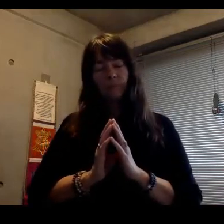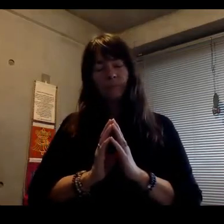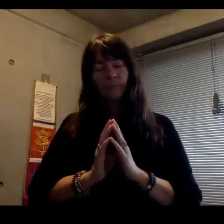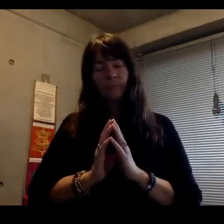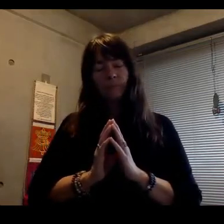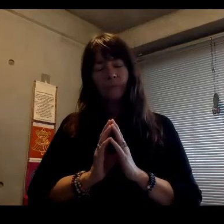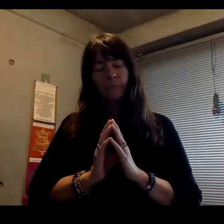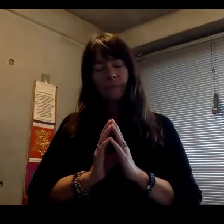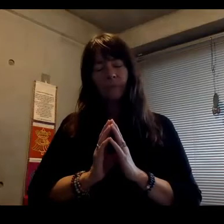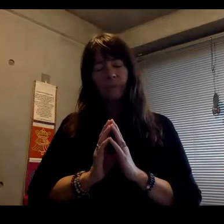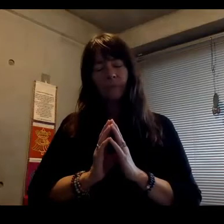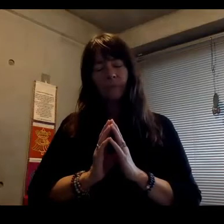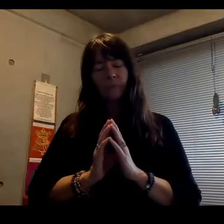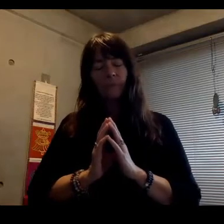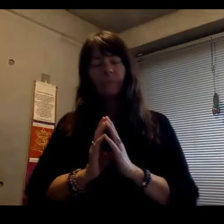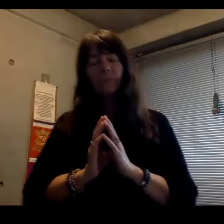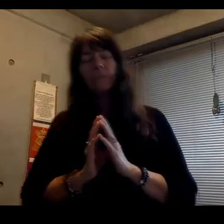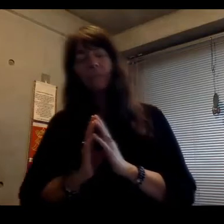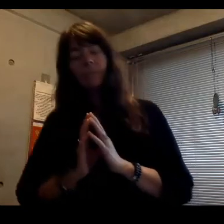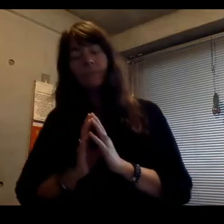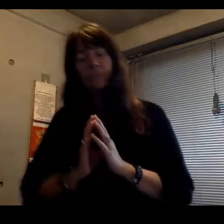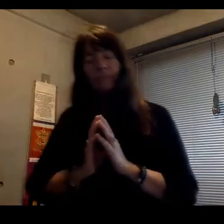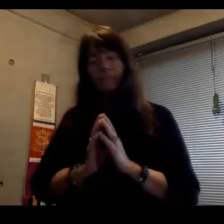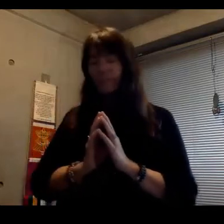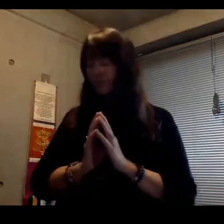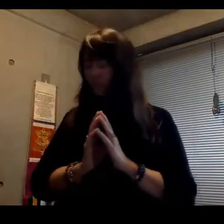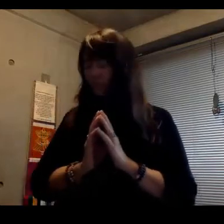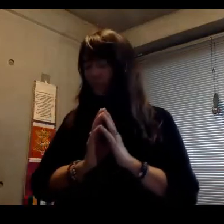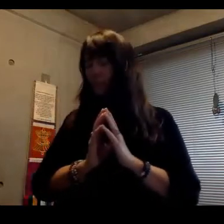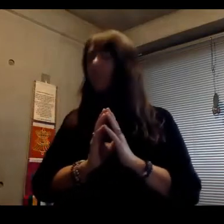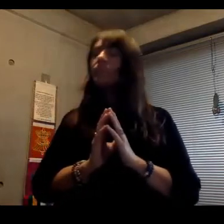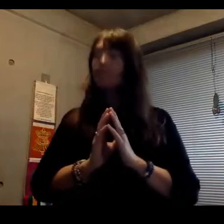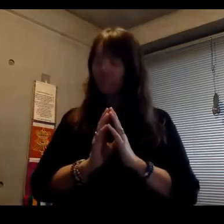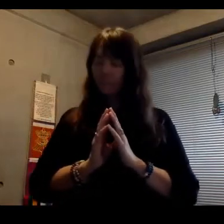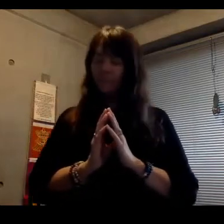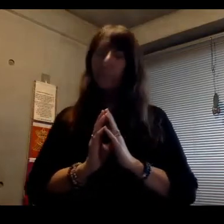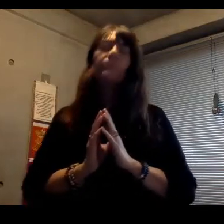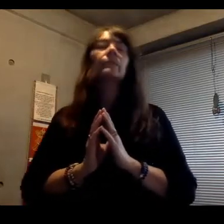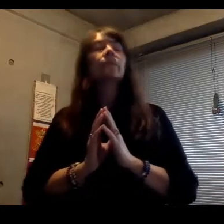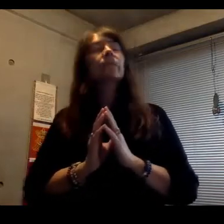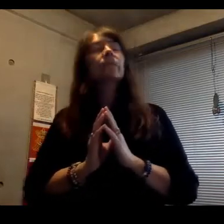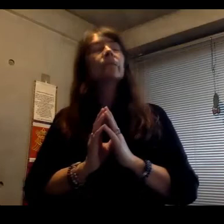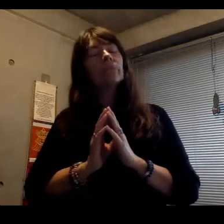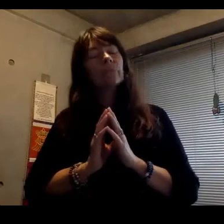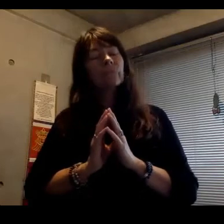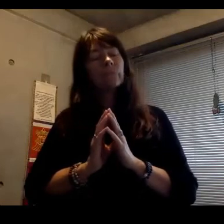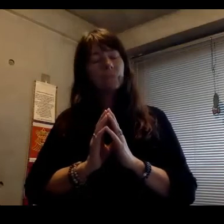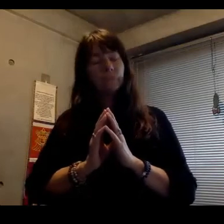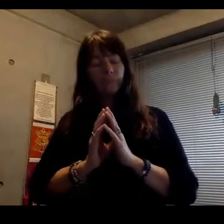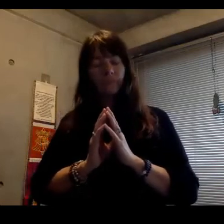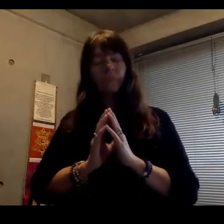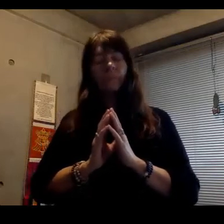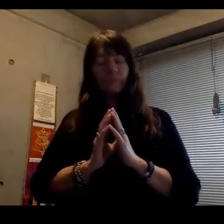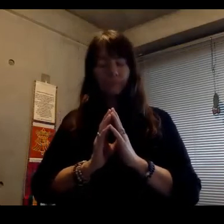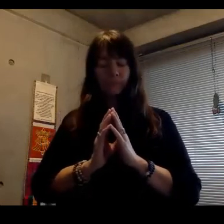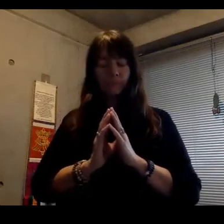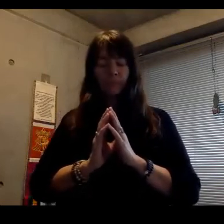had some people that would participate in these sessions, are interested and would like to